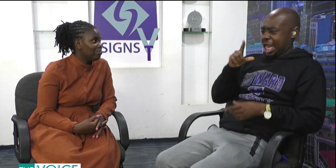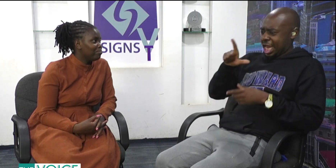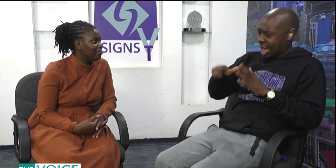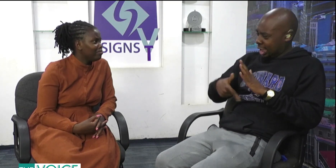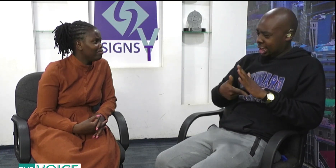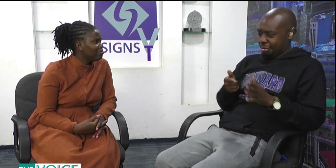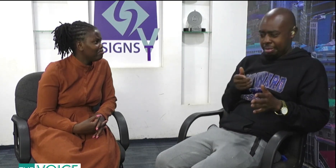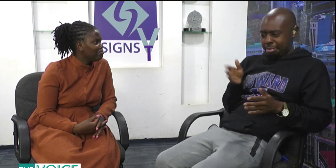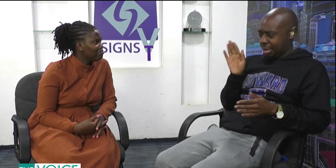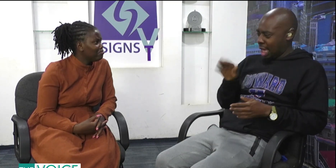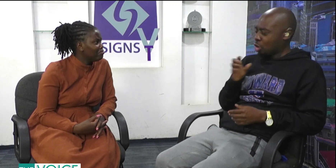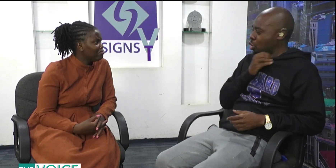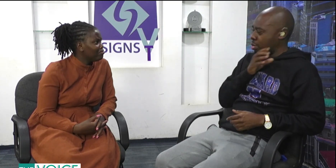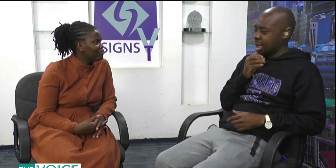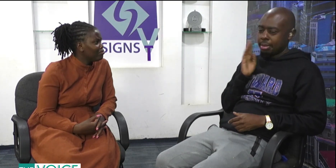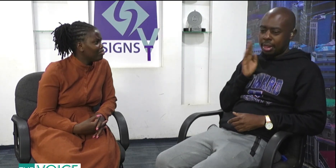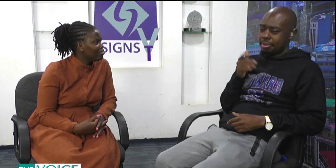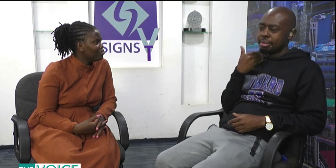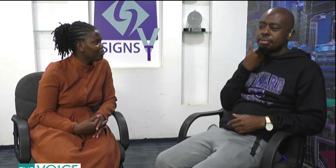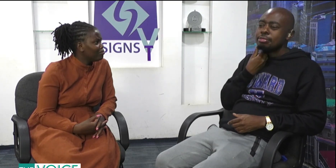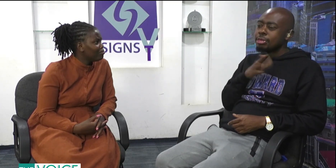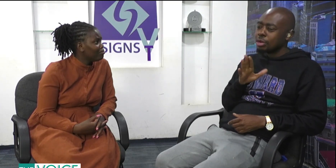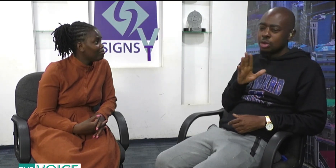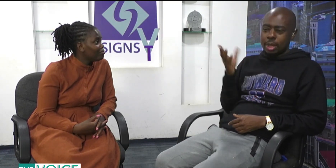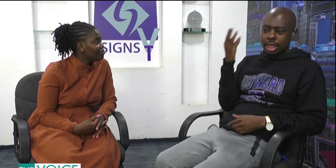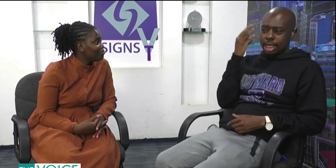So first I had to accept the situation,